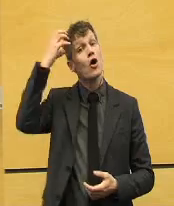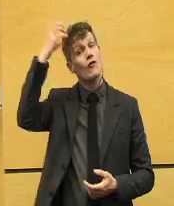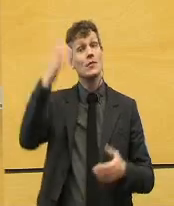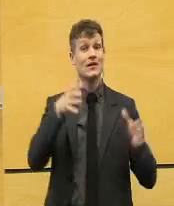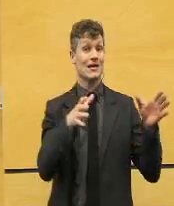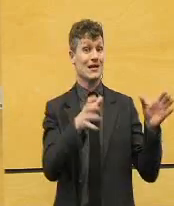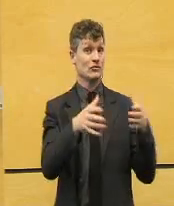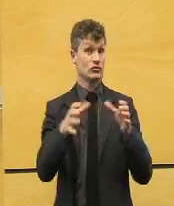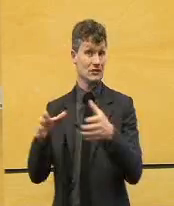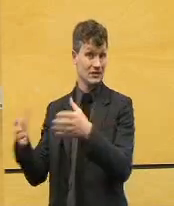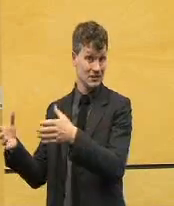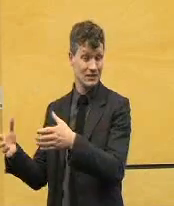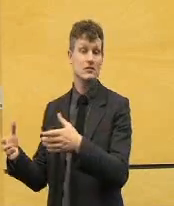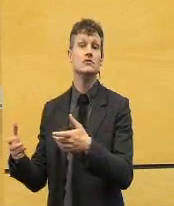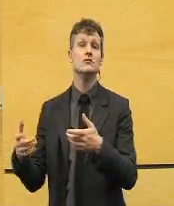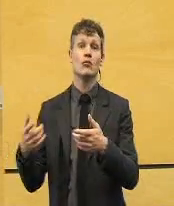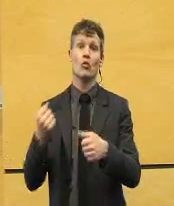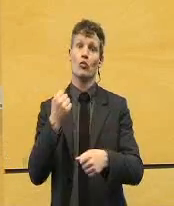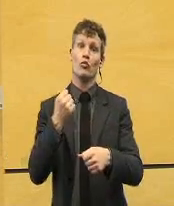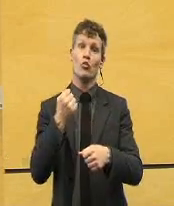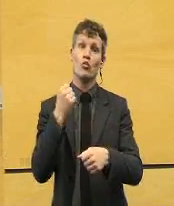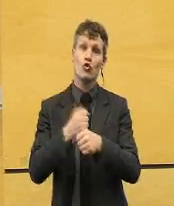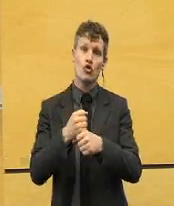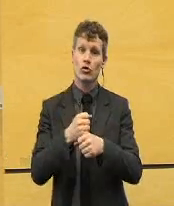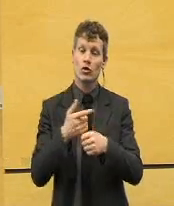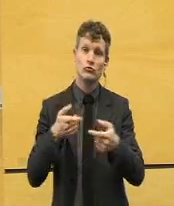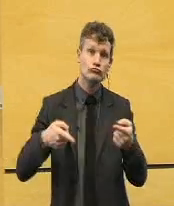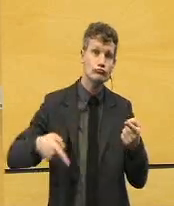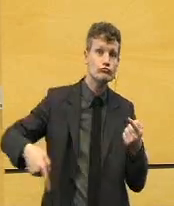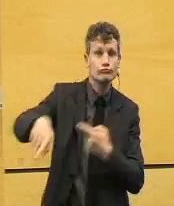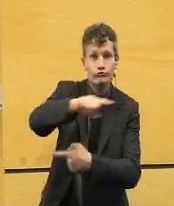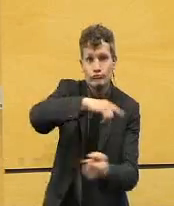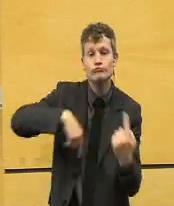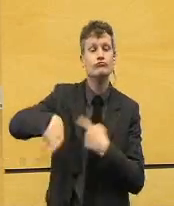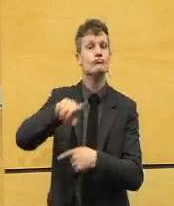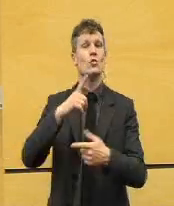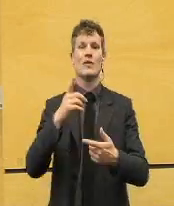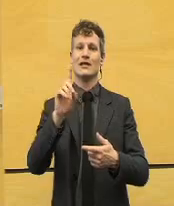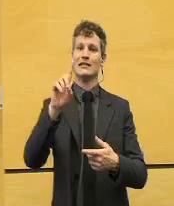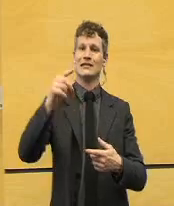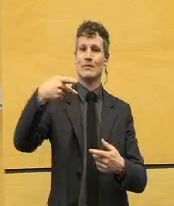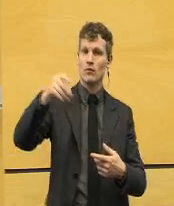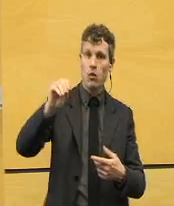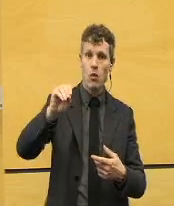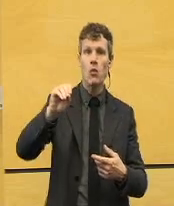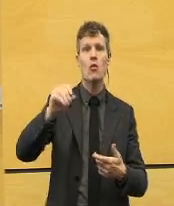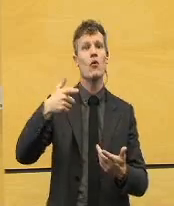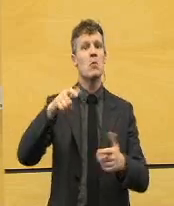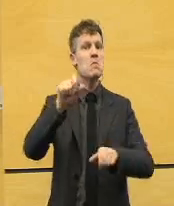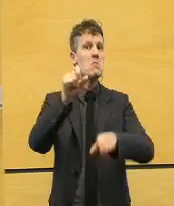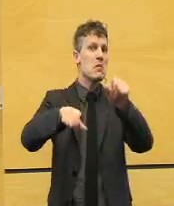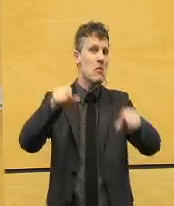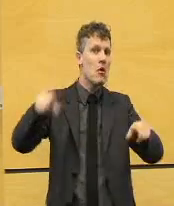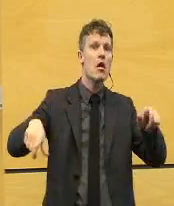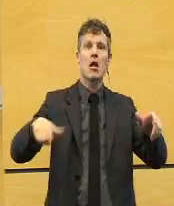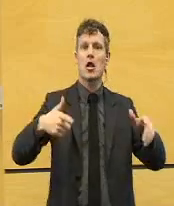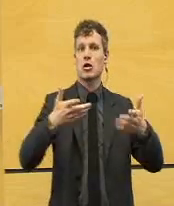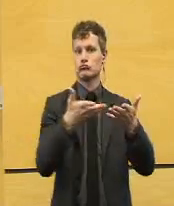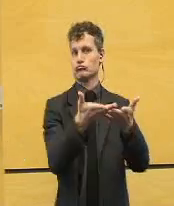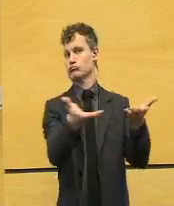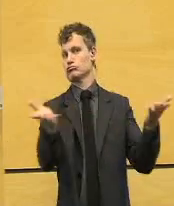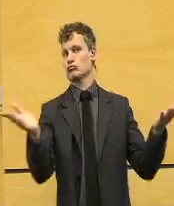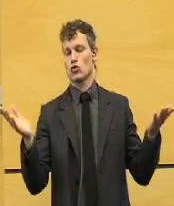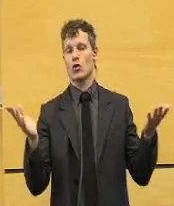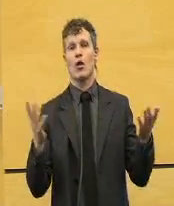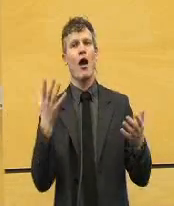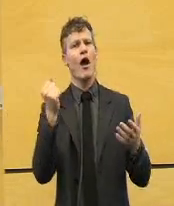people's organizations, related civil society organizations, experts, and other